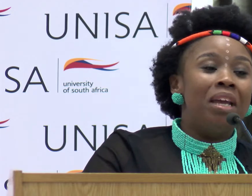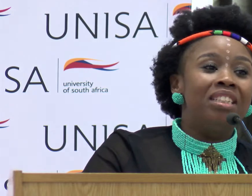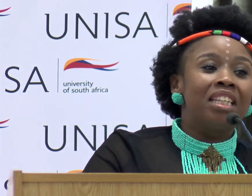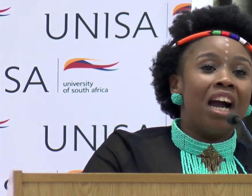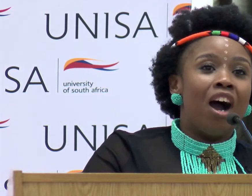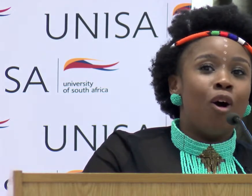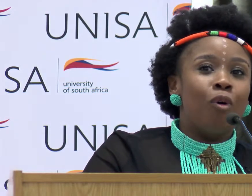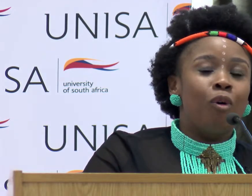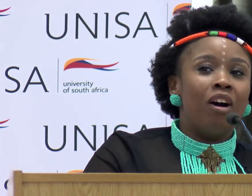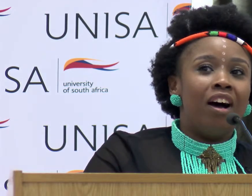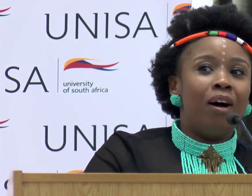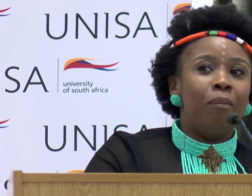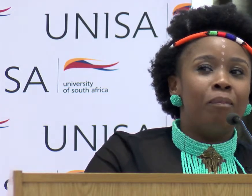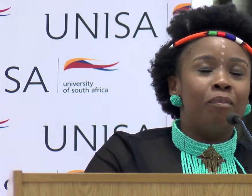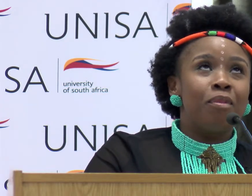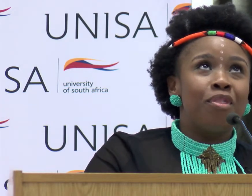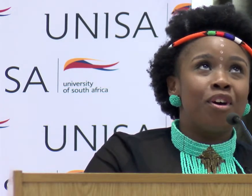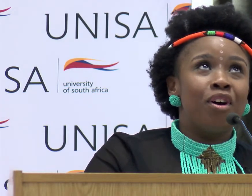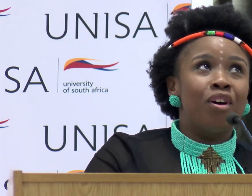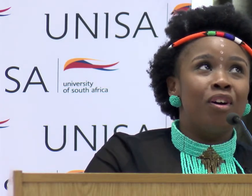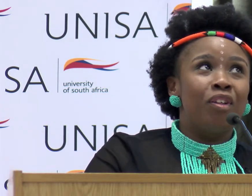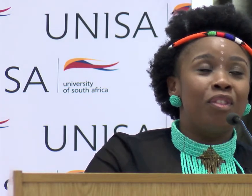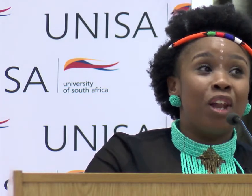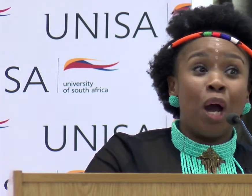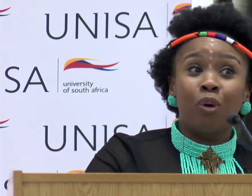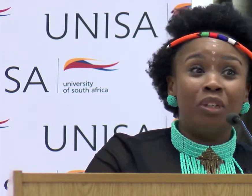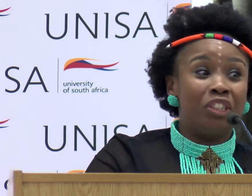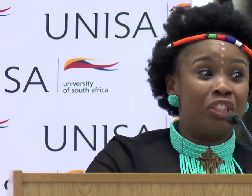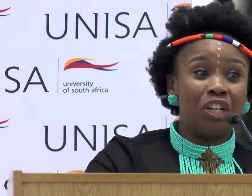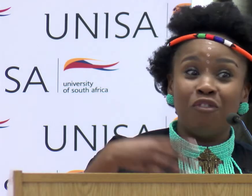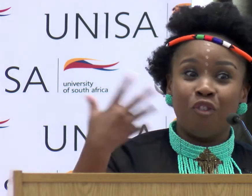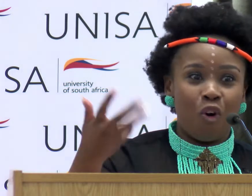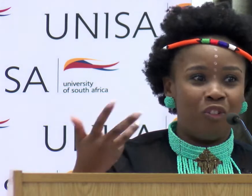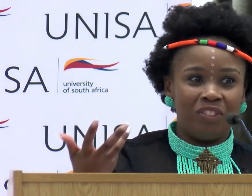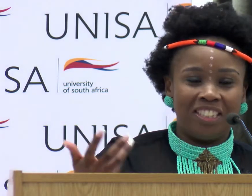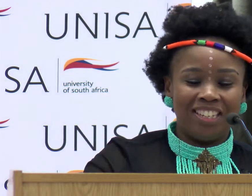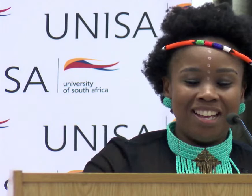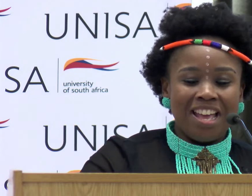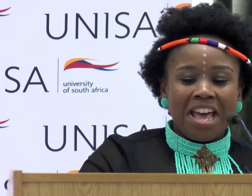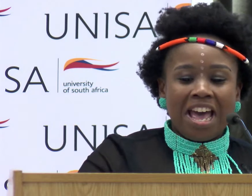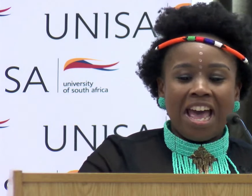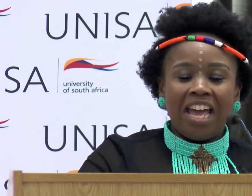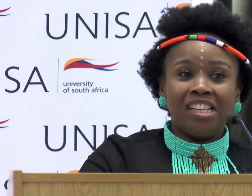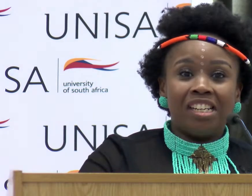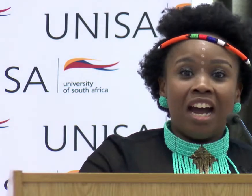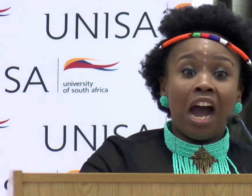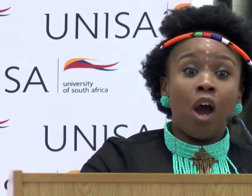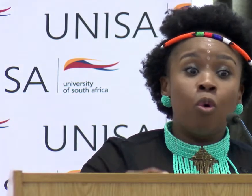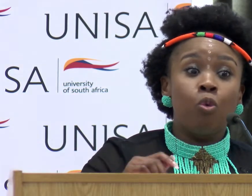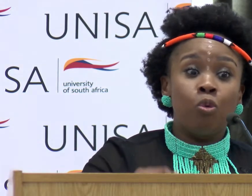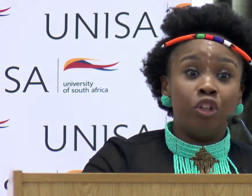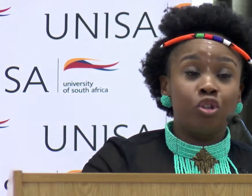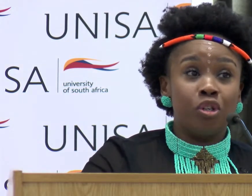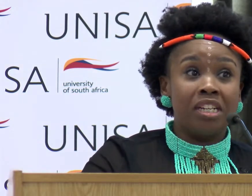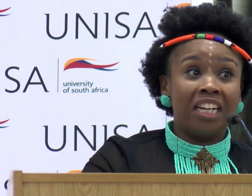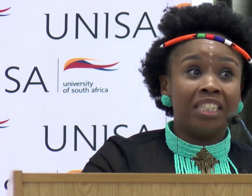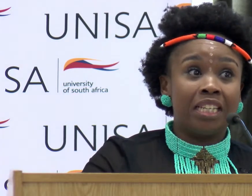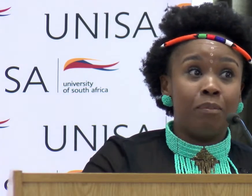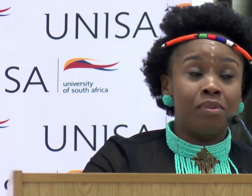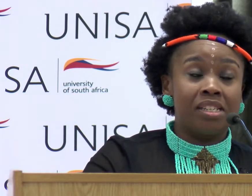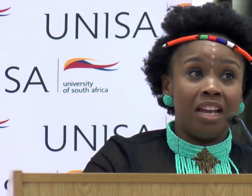It's amazing how the language evolves and how we